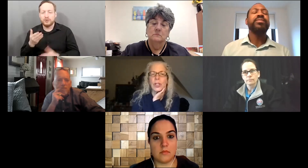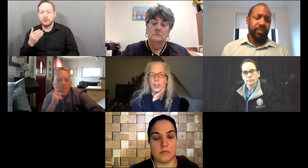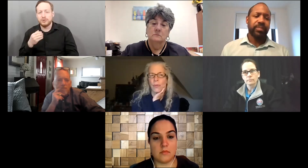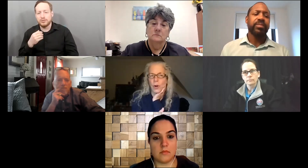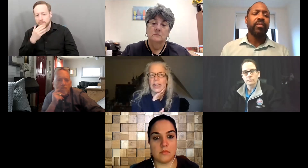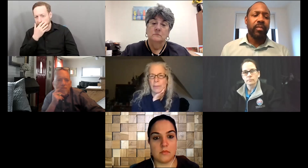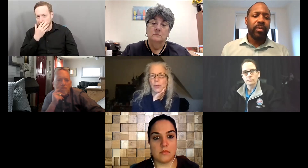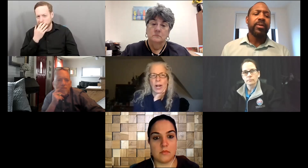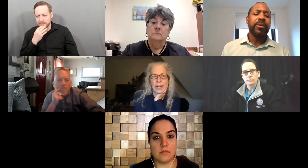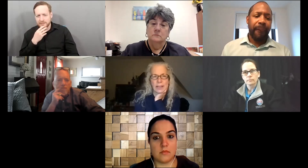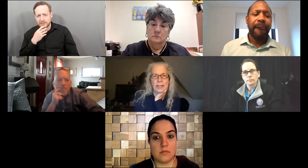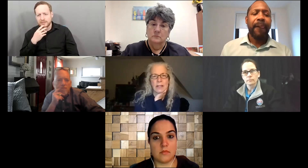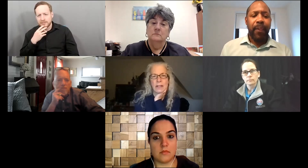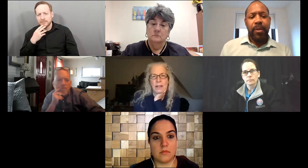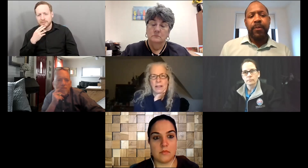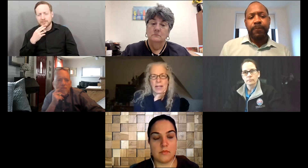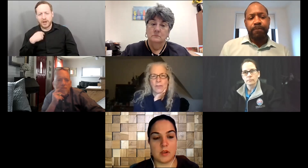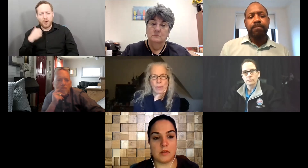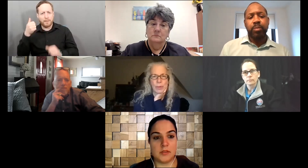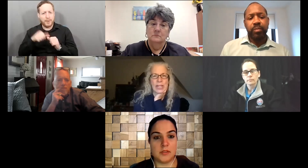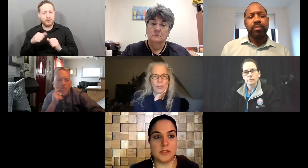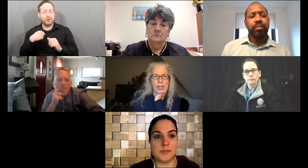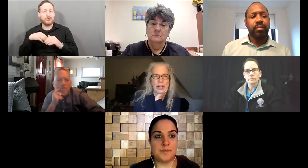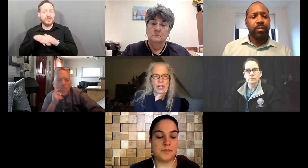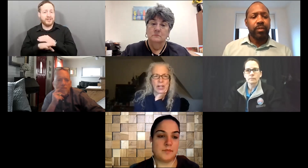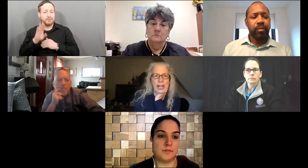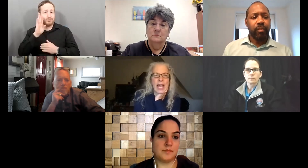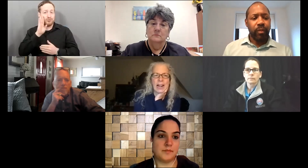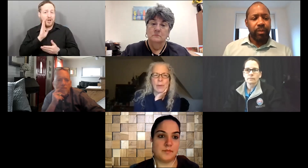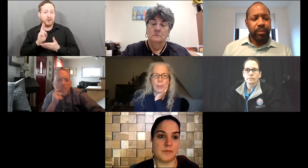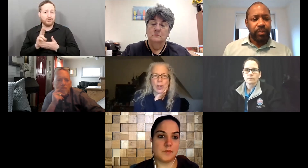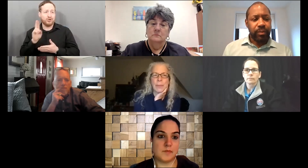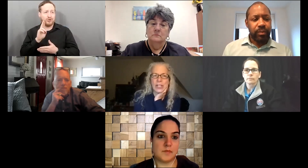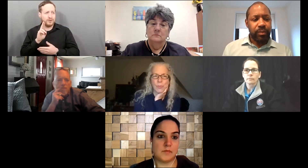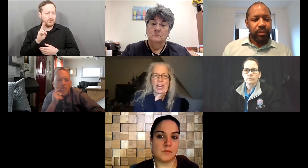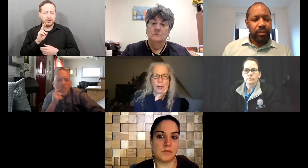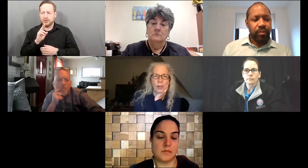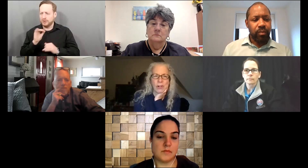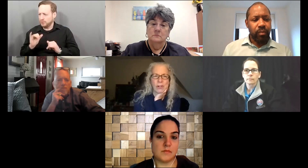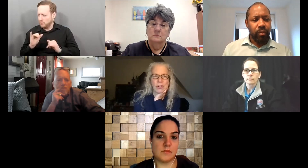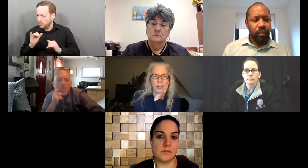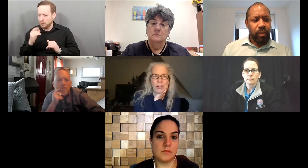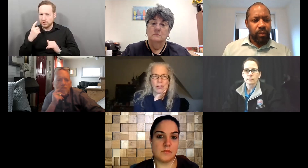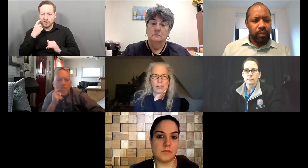few years before I came to Rhode Island that I remember hearing about it. And I remember coming into Brown